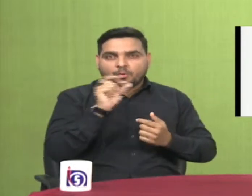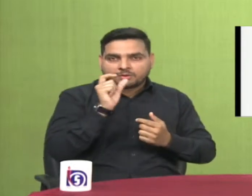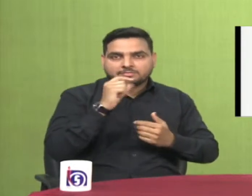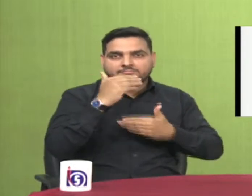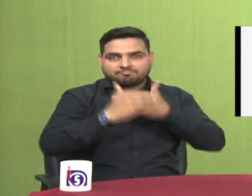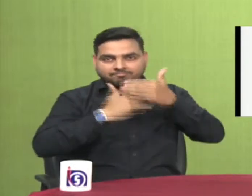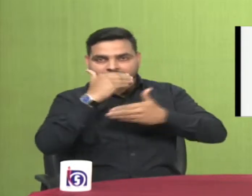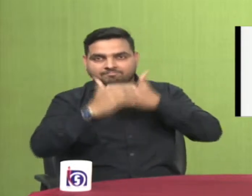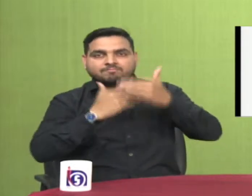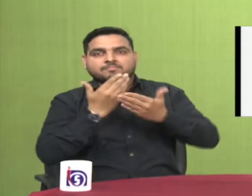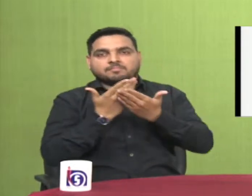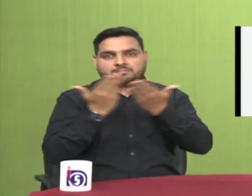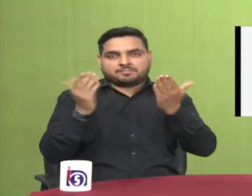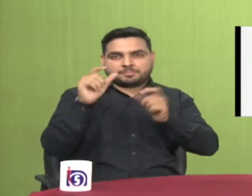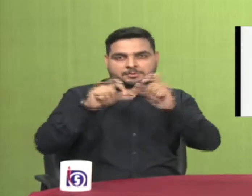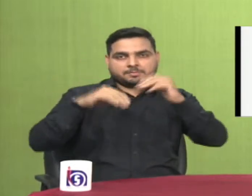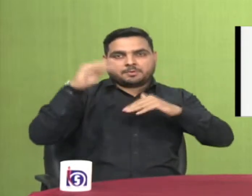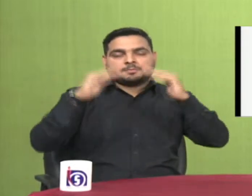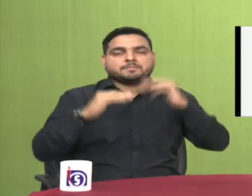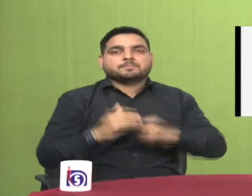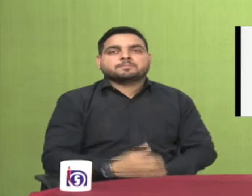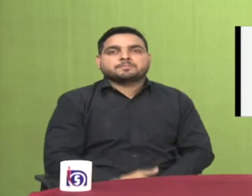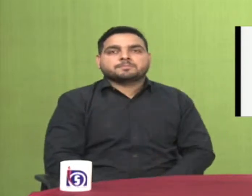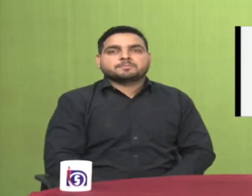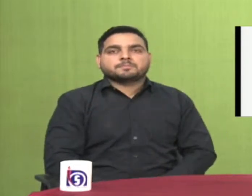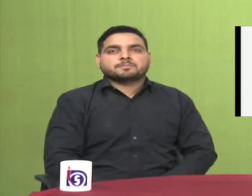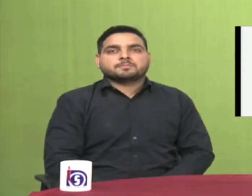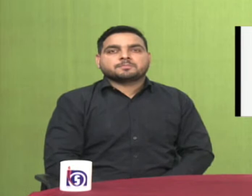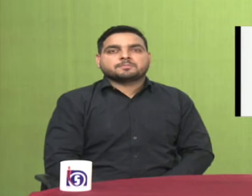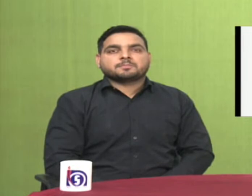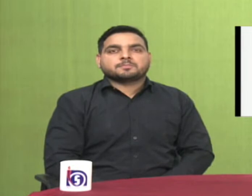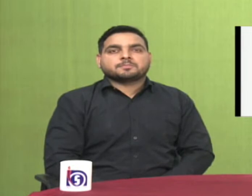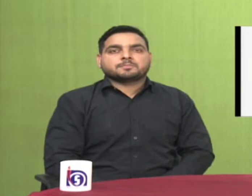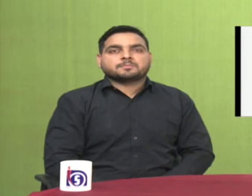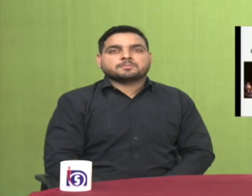high school, learning more and more.